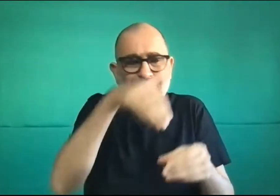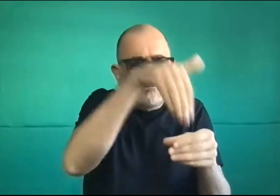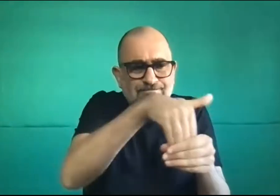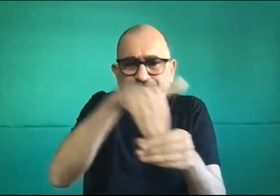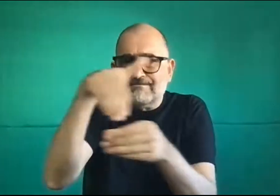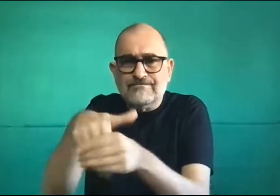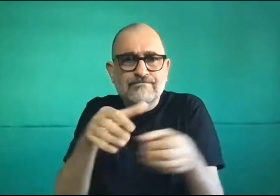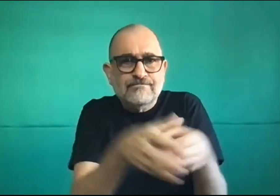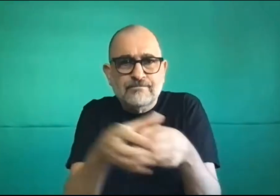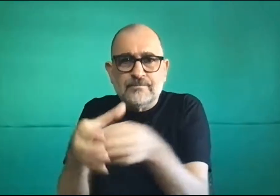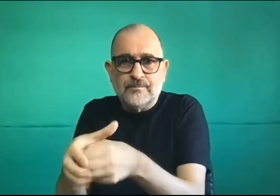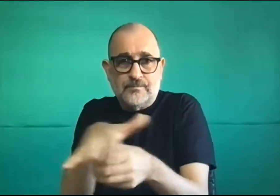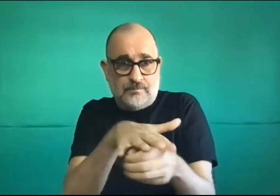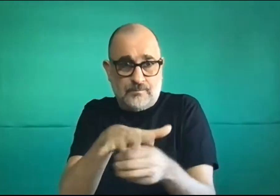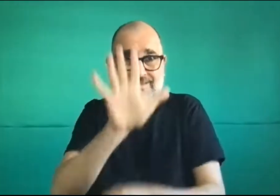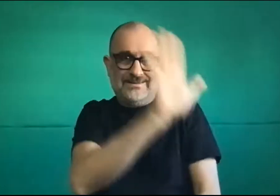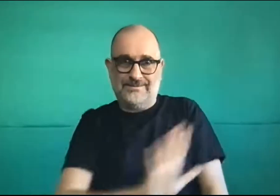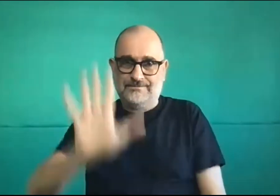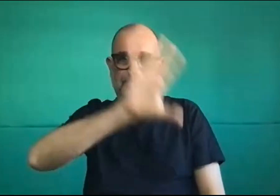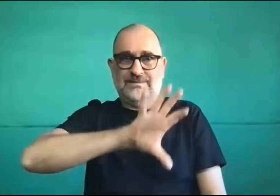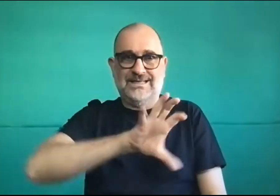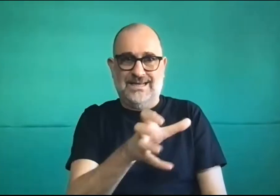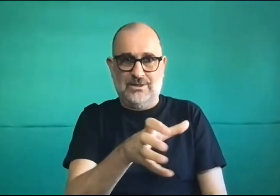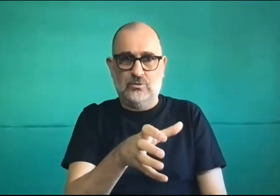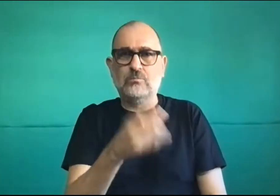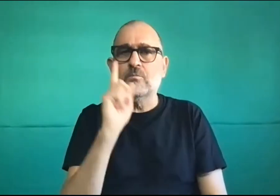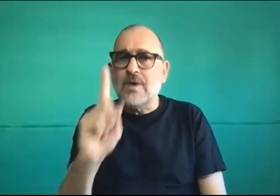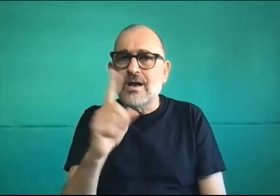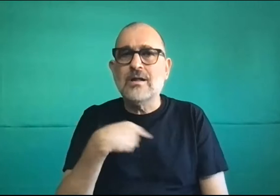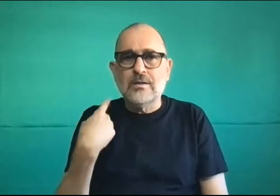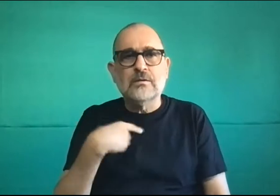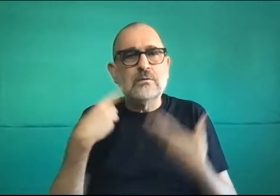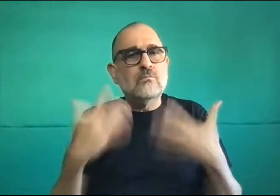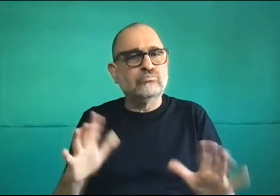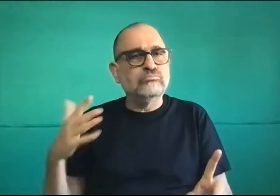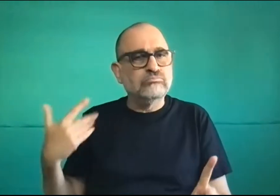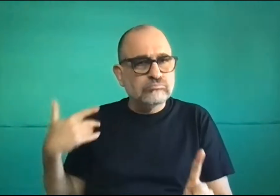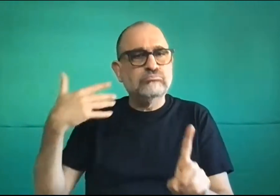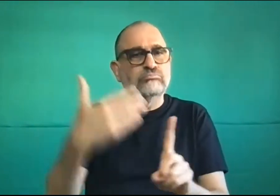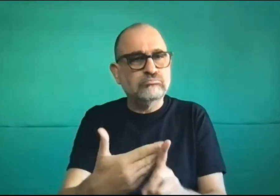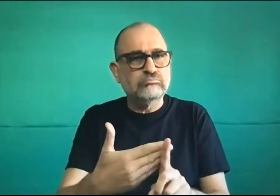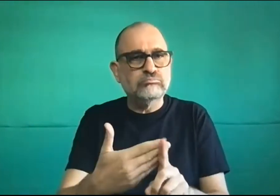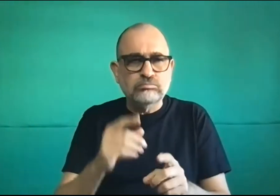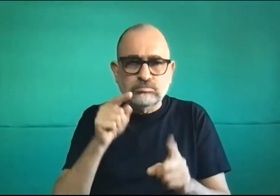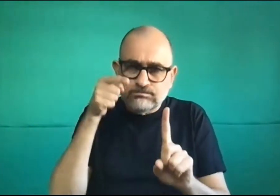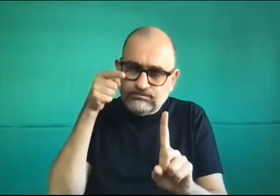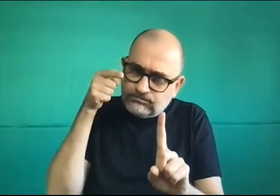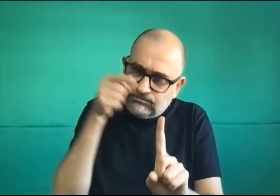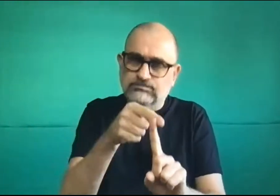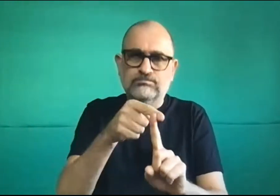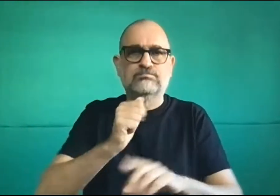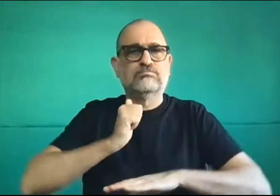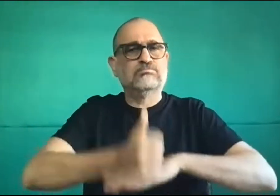in order to guarantee or to ensure what in FILAC we know as the